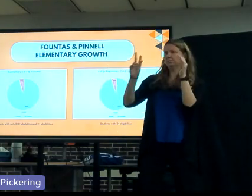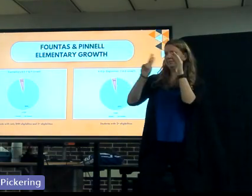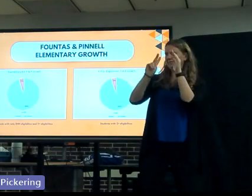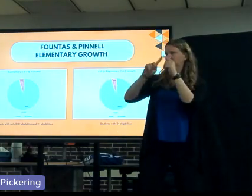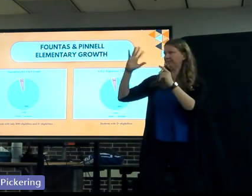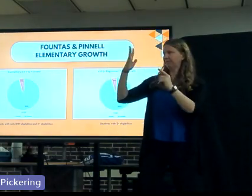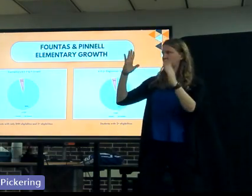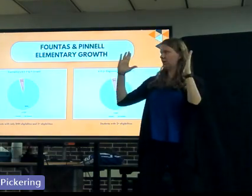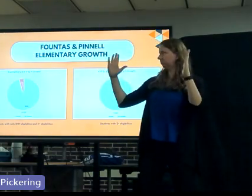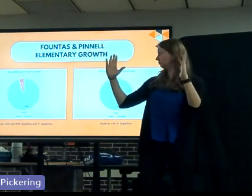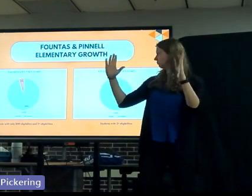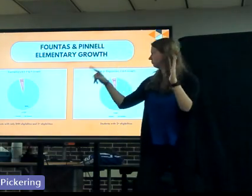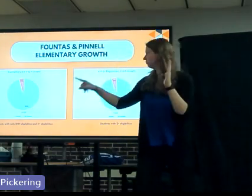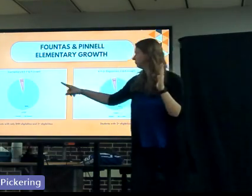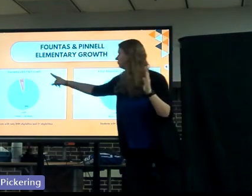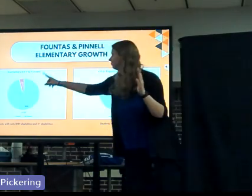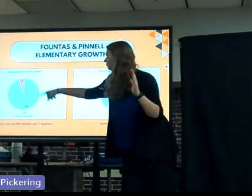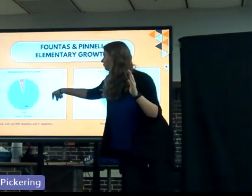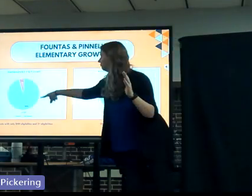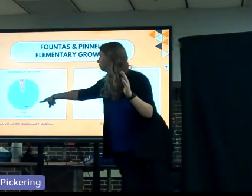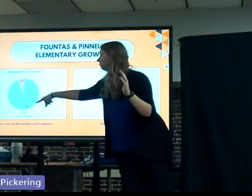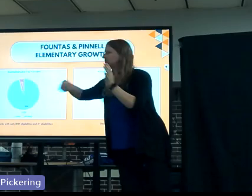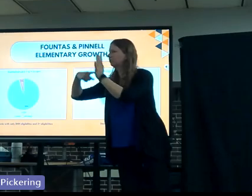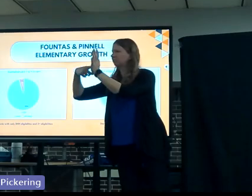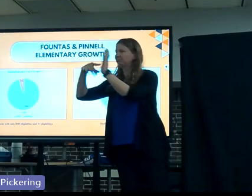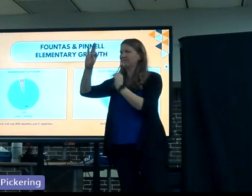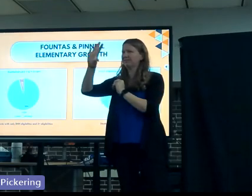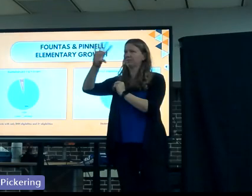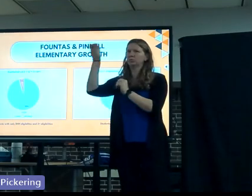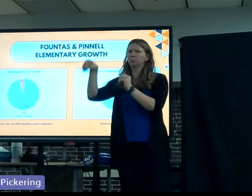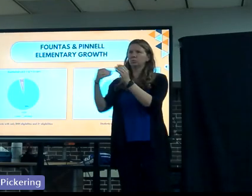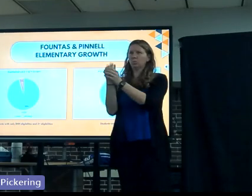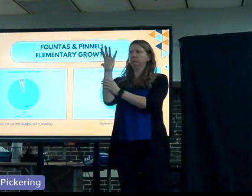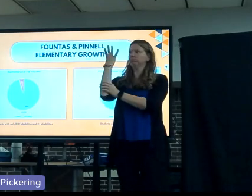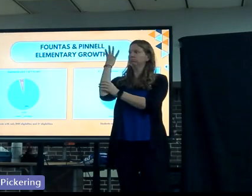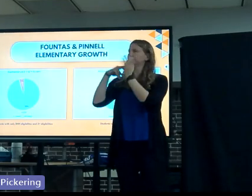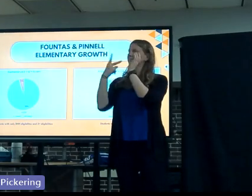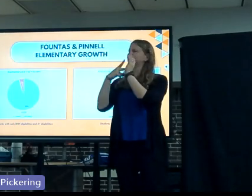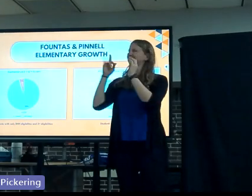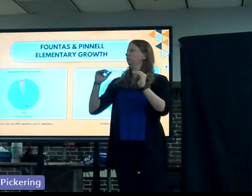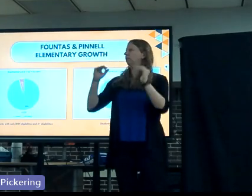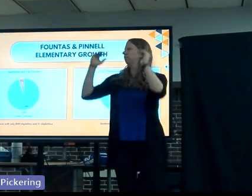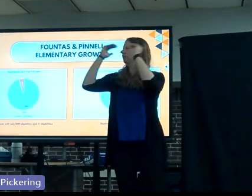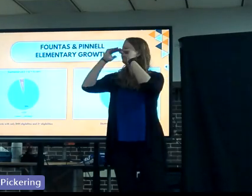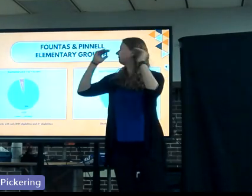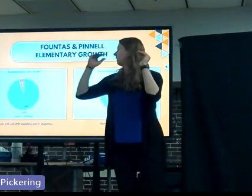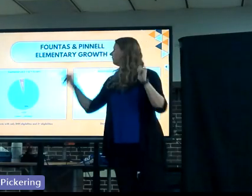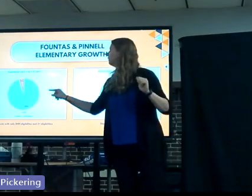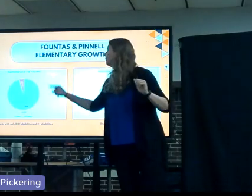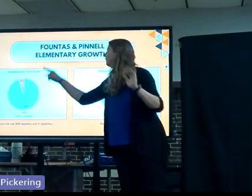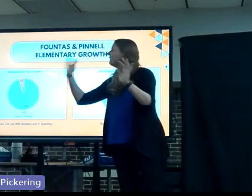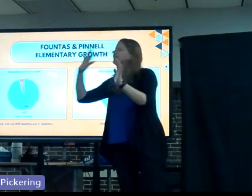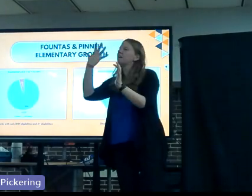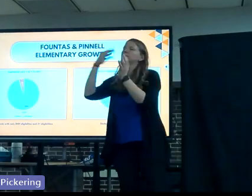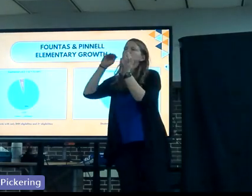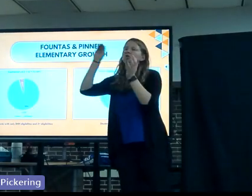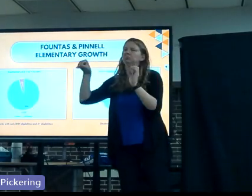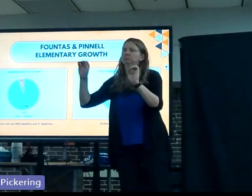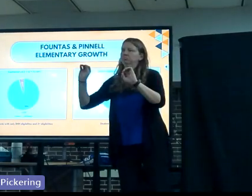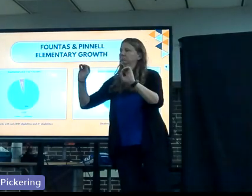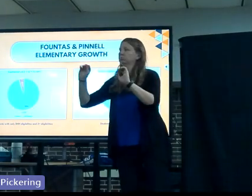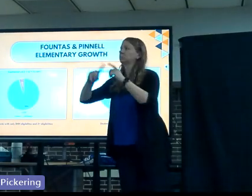year's data. We have 124 students from elementary school. So we had